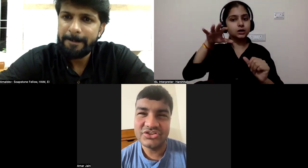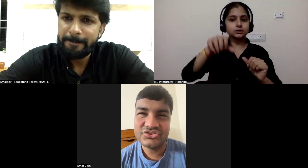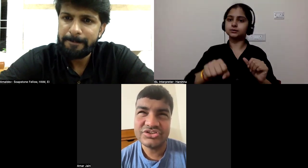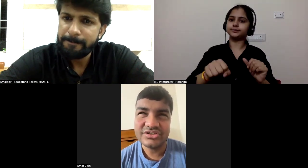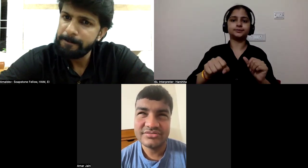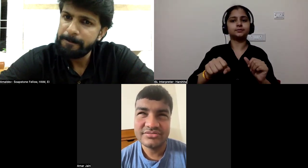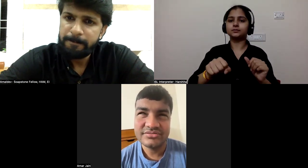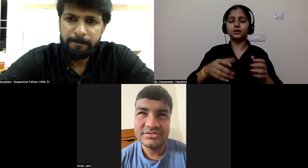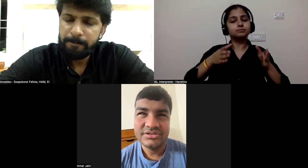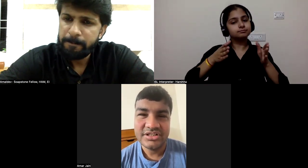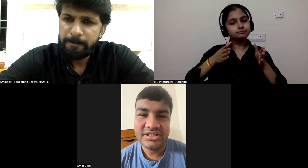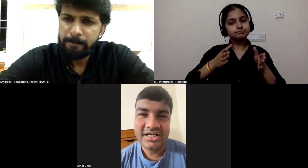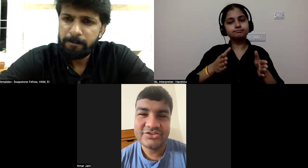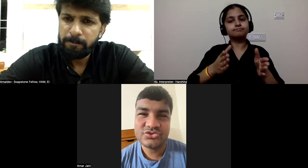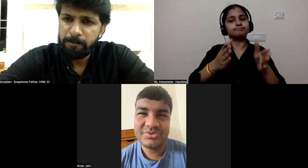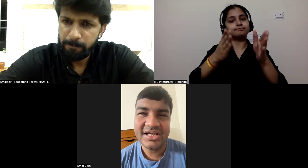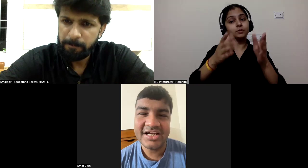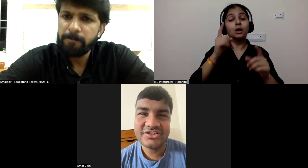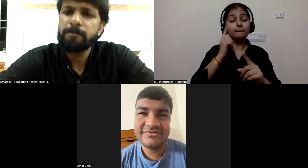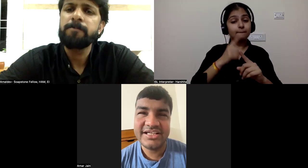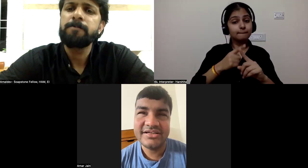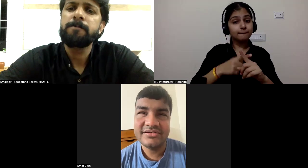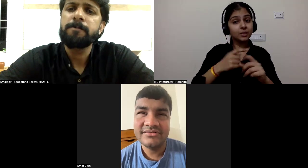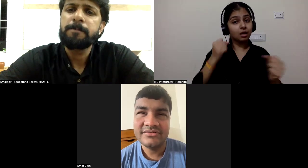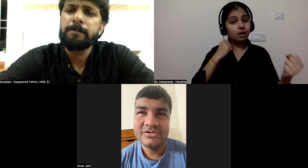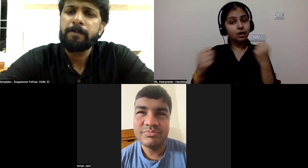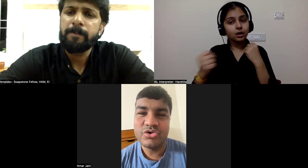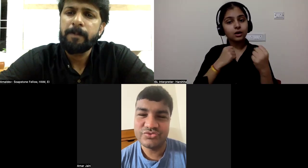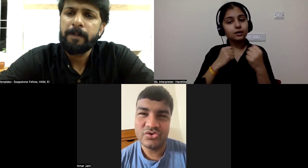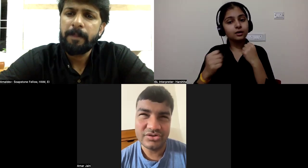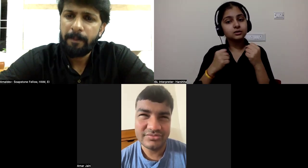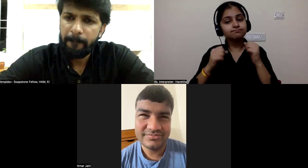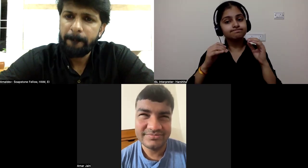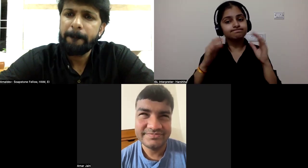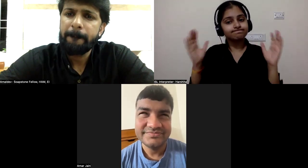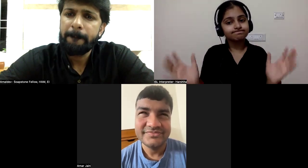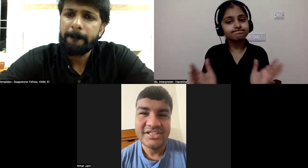be consistent and has to be actively pushed for.